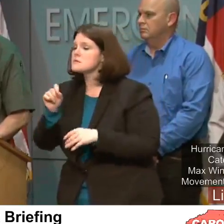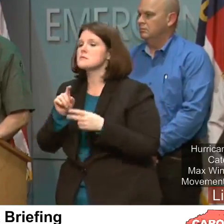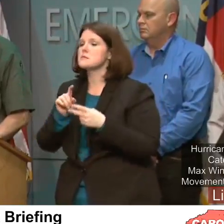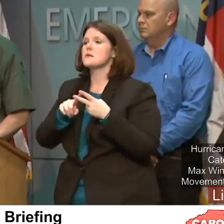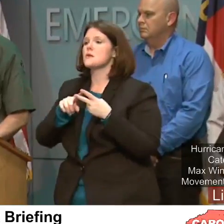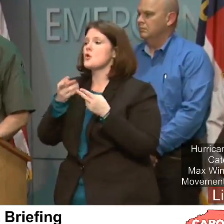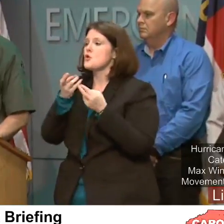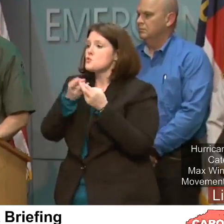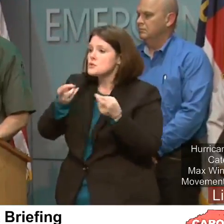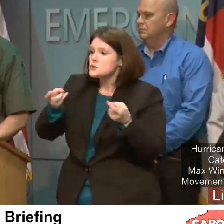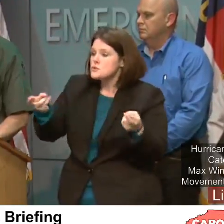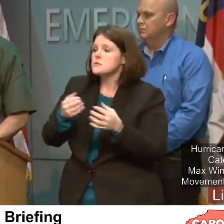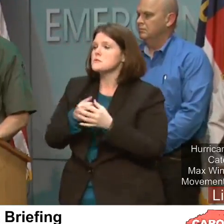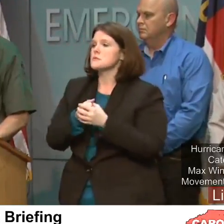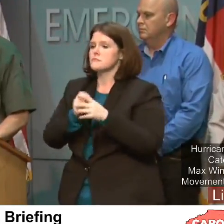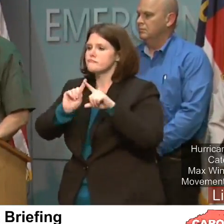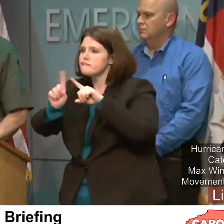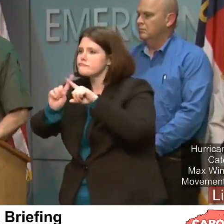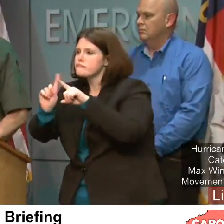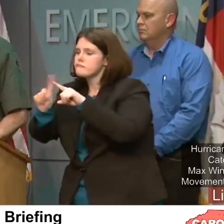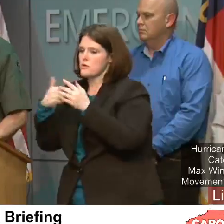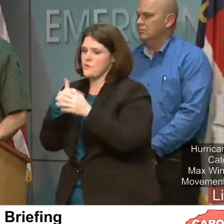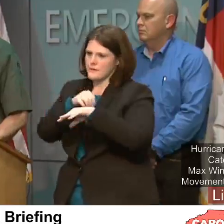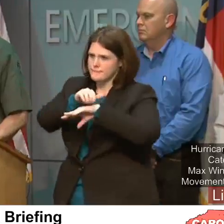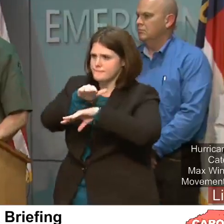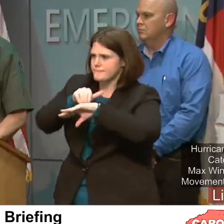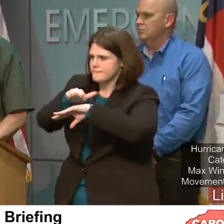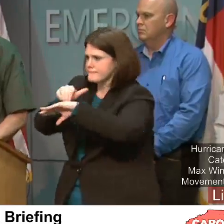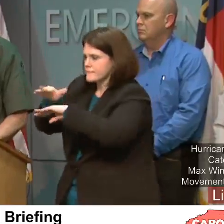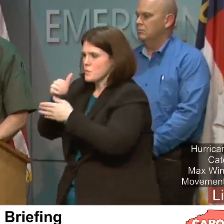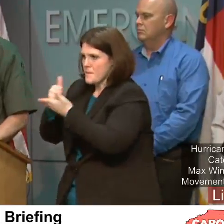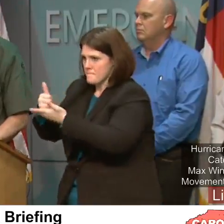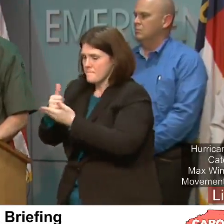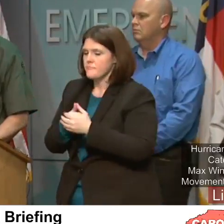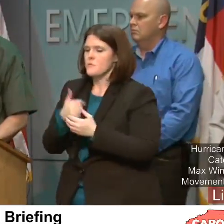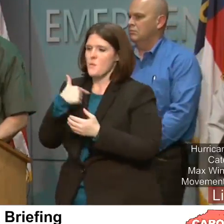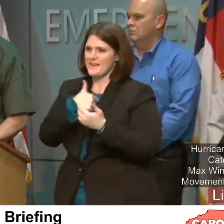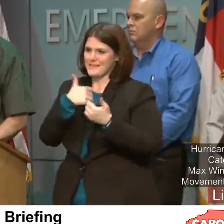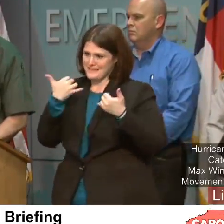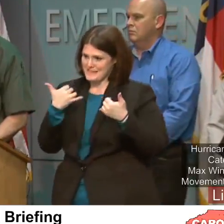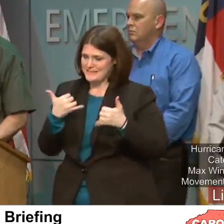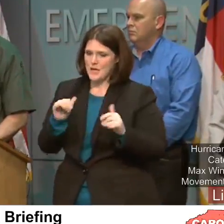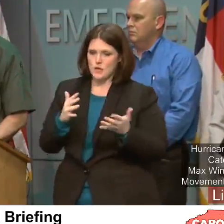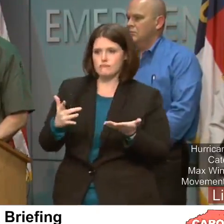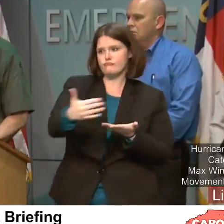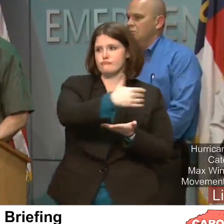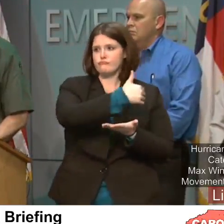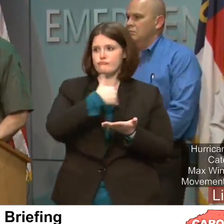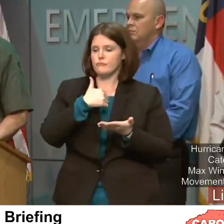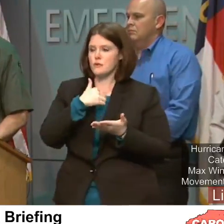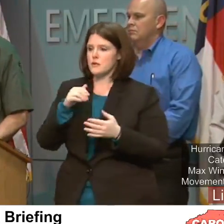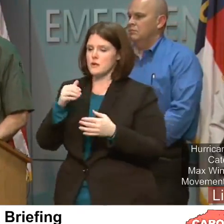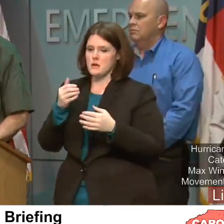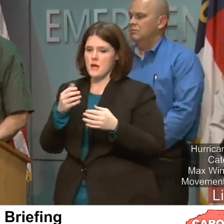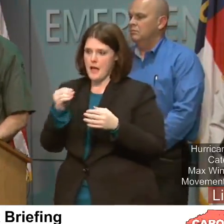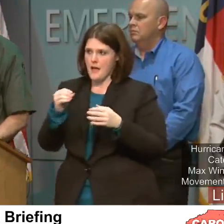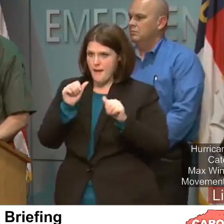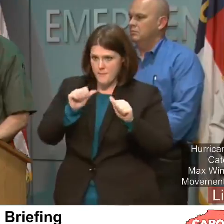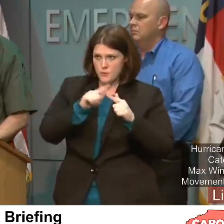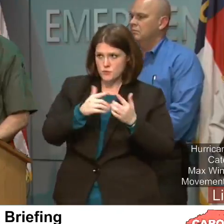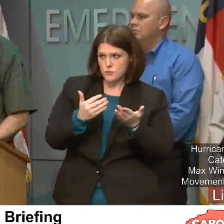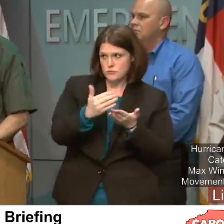those county partners at this time. We continue to amass resources such as additional soldiers and